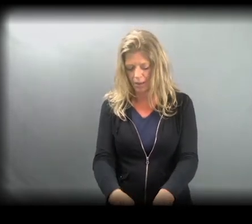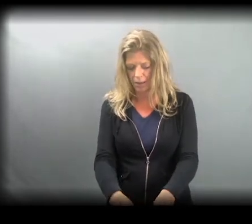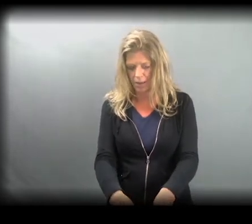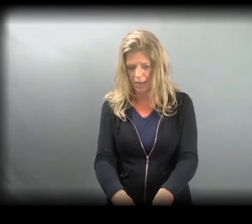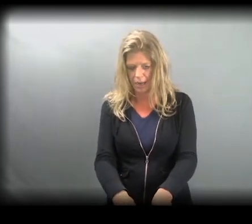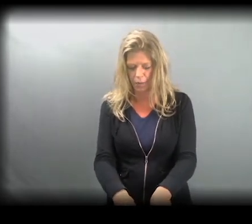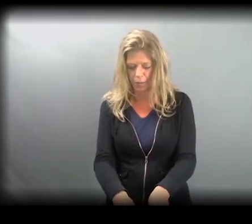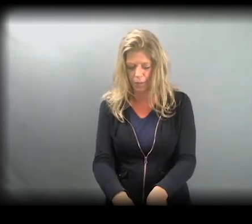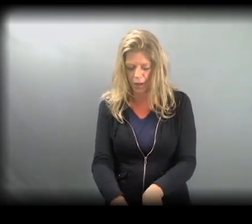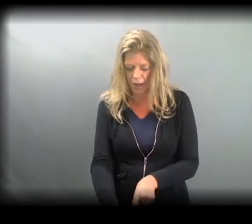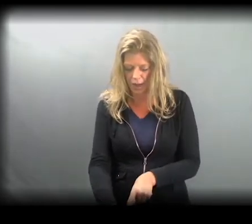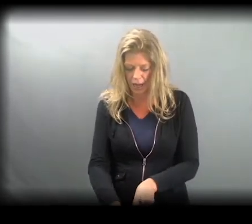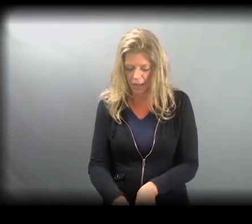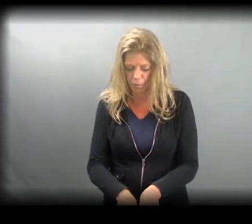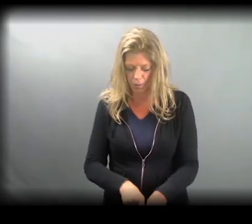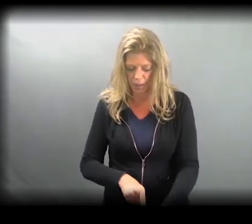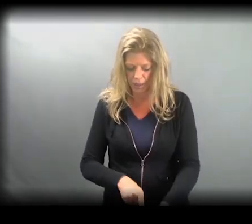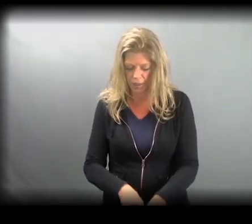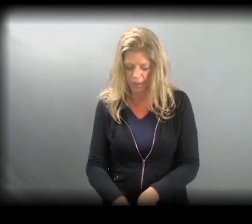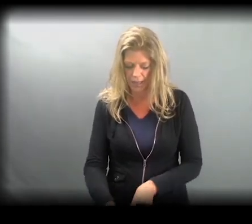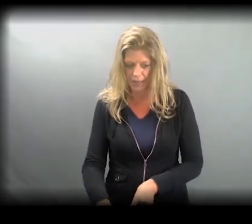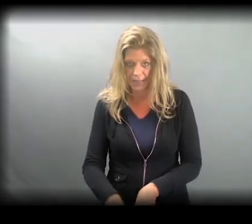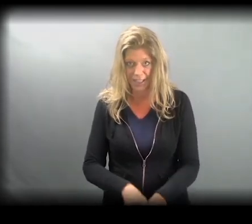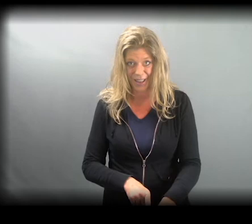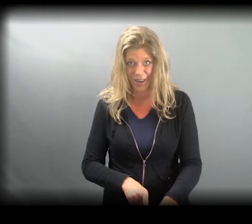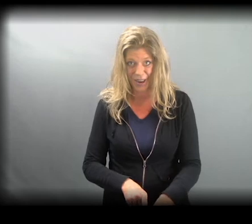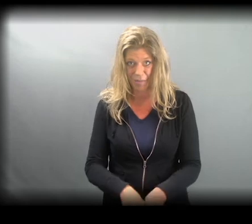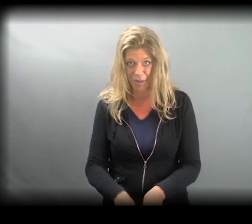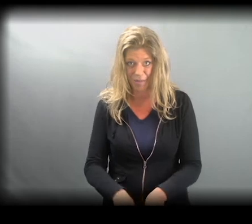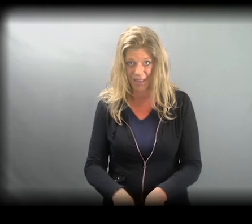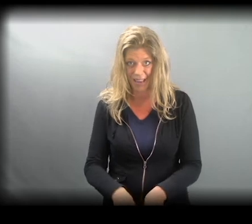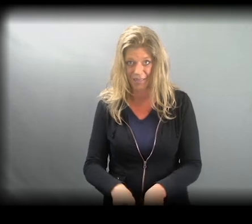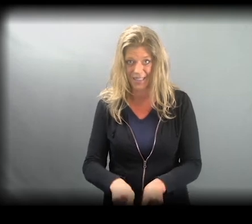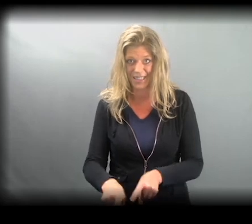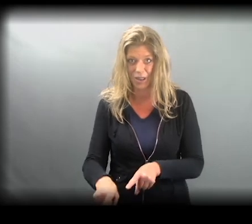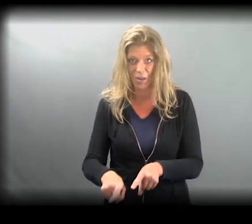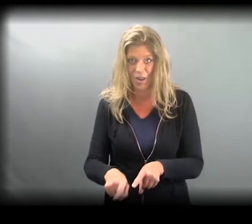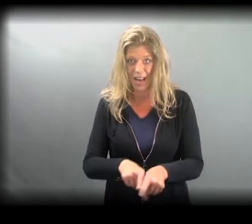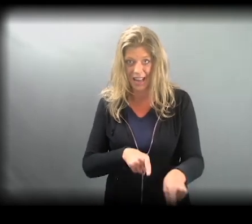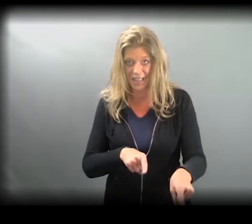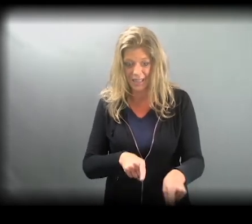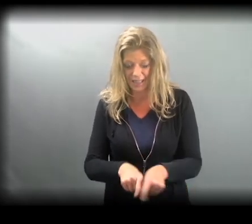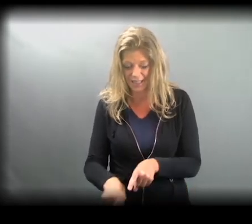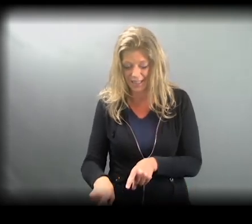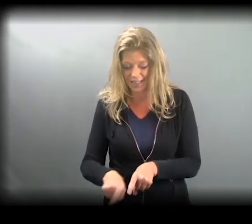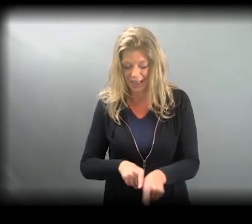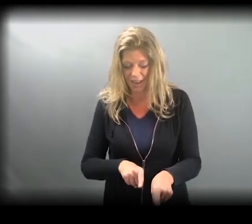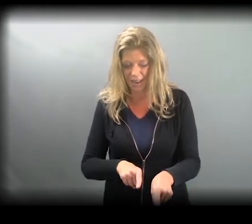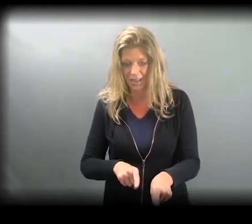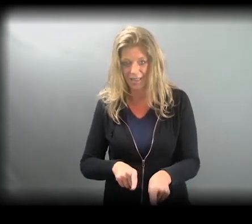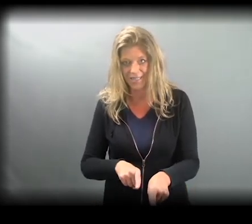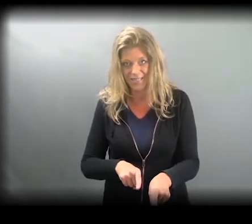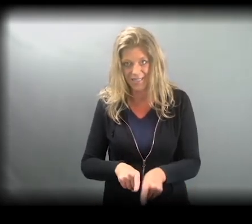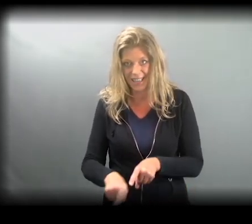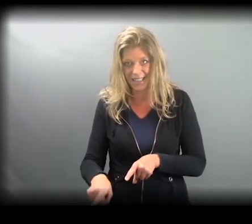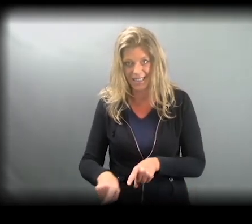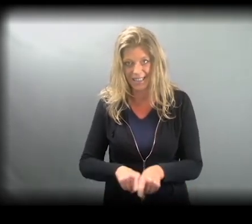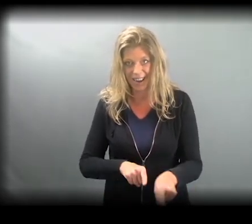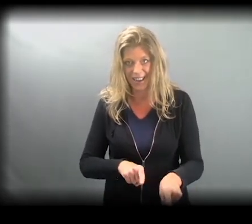and down, and you brush them against each other a couple of times. So sock, sock,